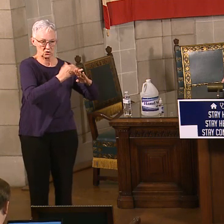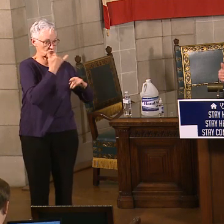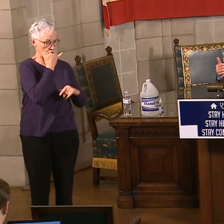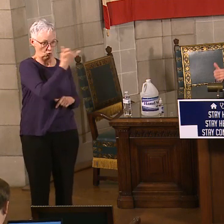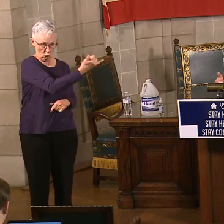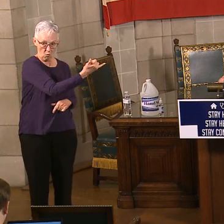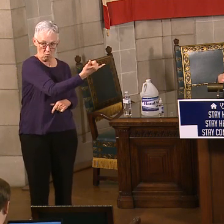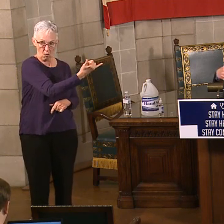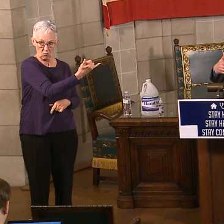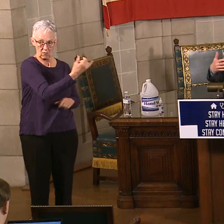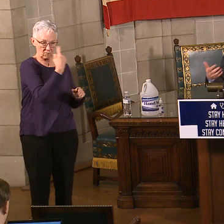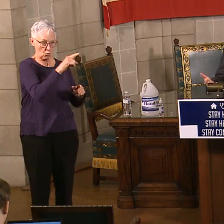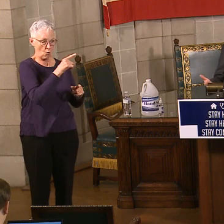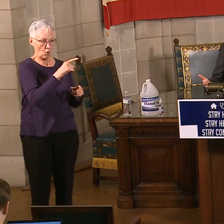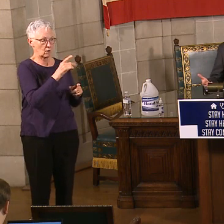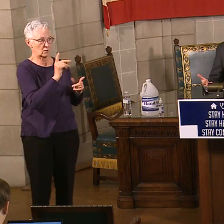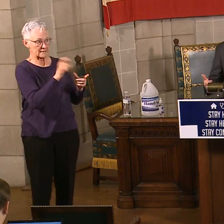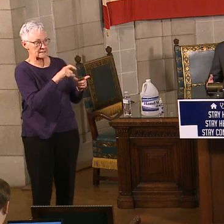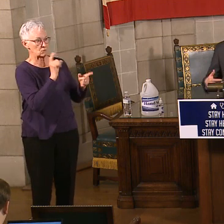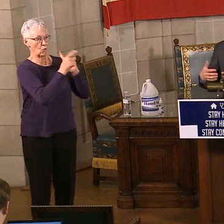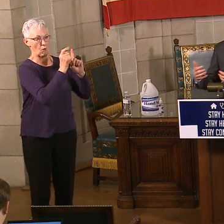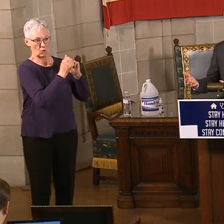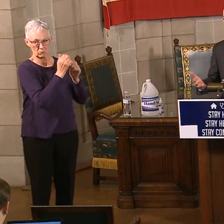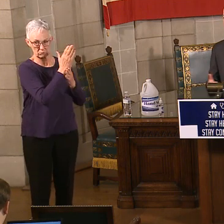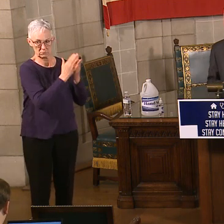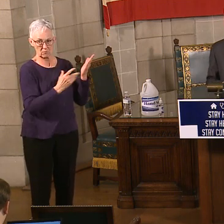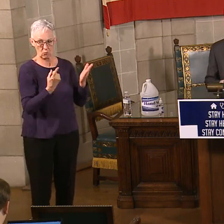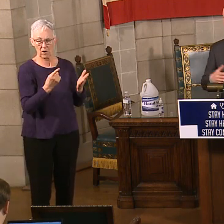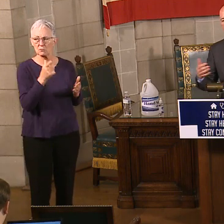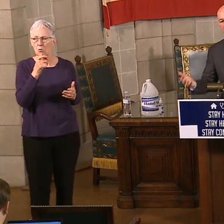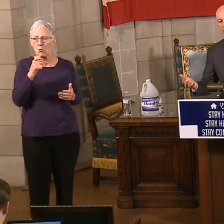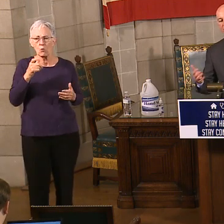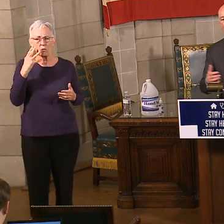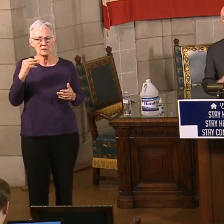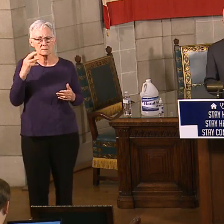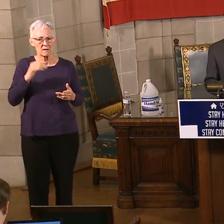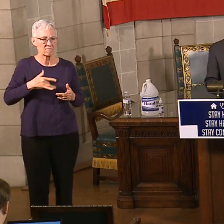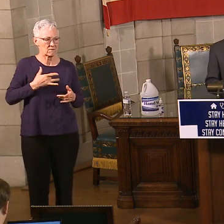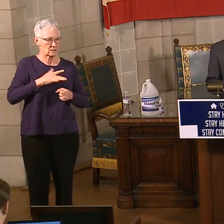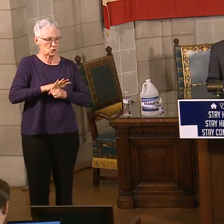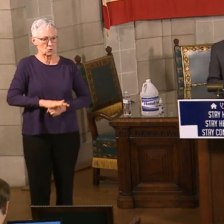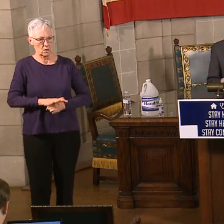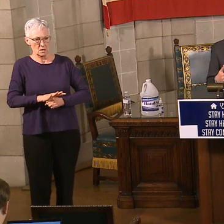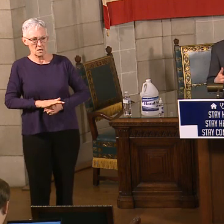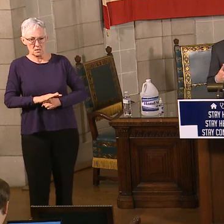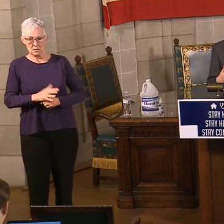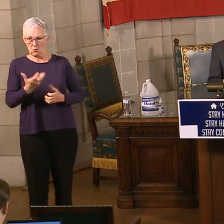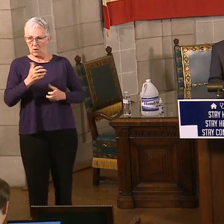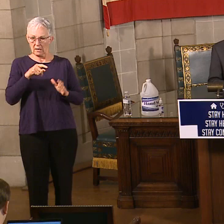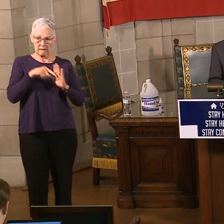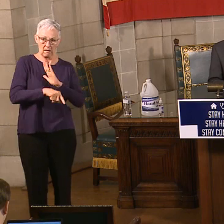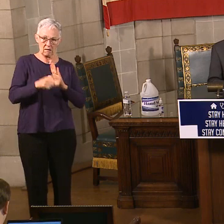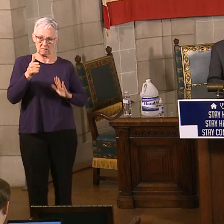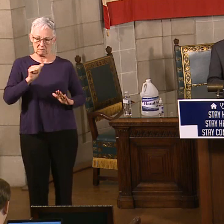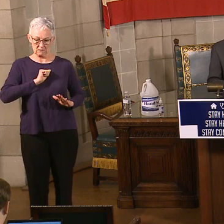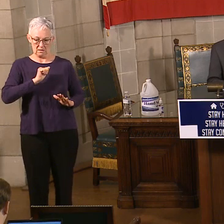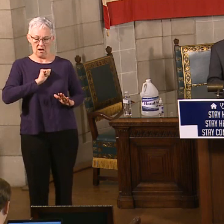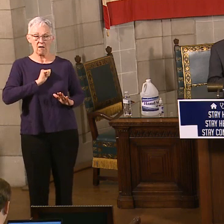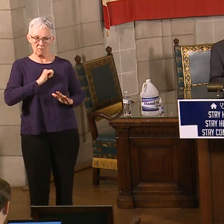1-800-273-TALK. So if you're feeling that mental stress there, please call that for suicide prevention. If you need family